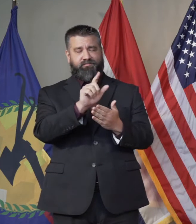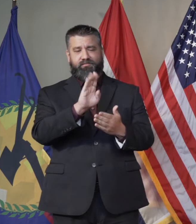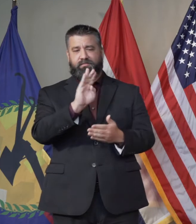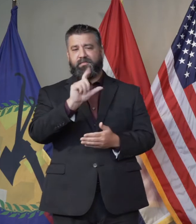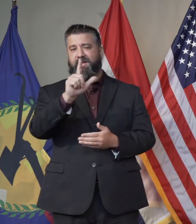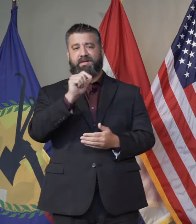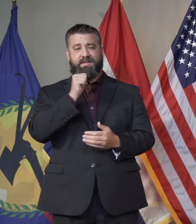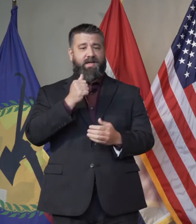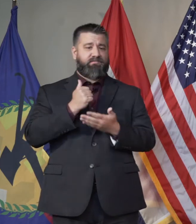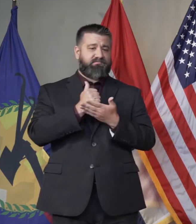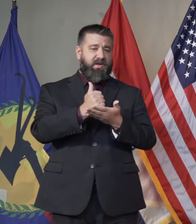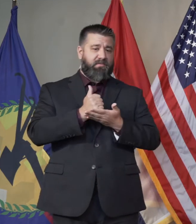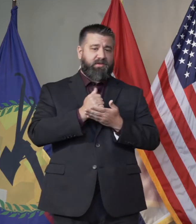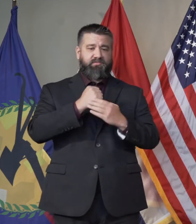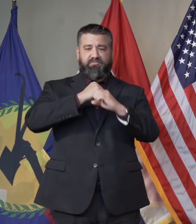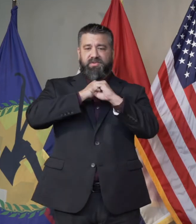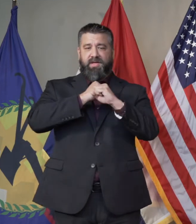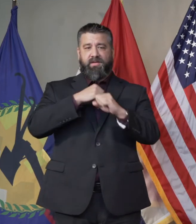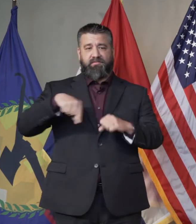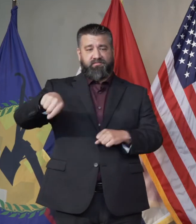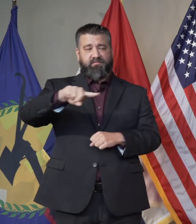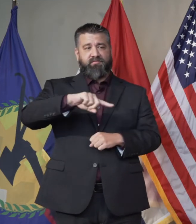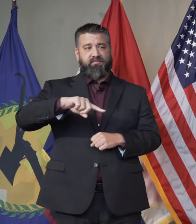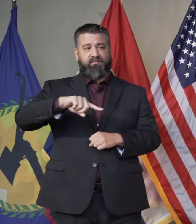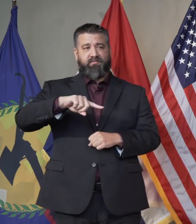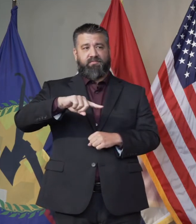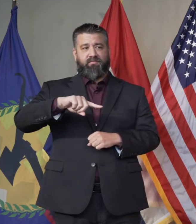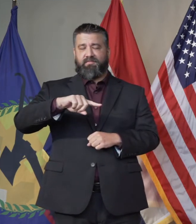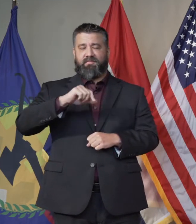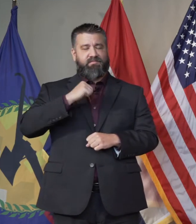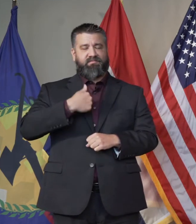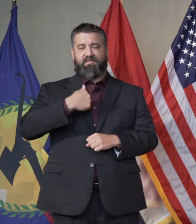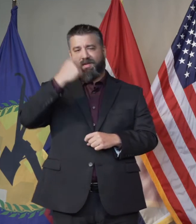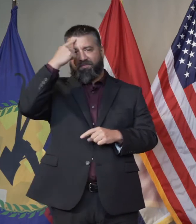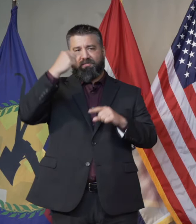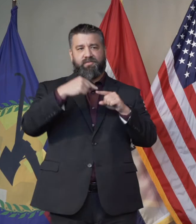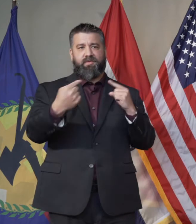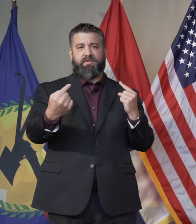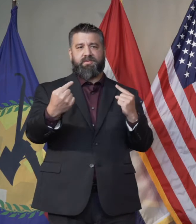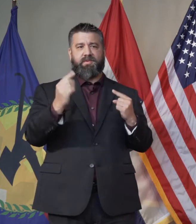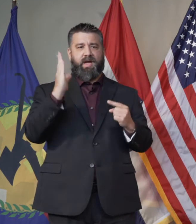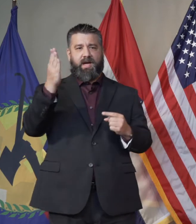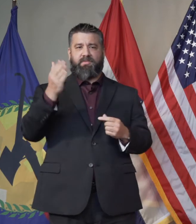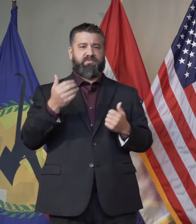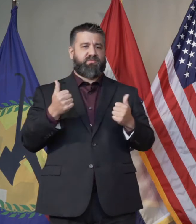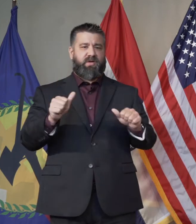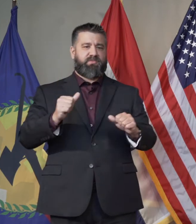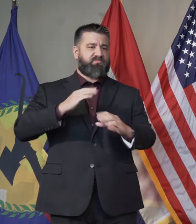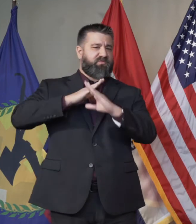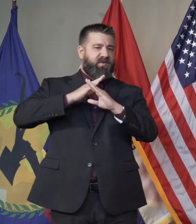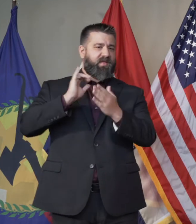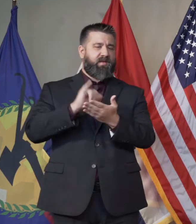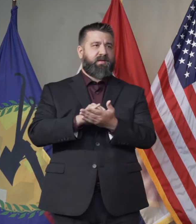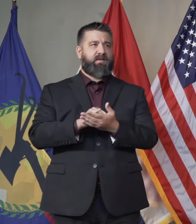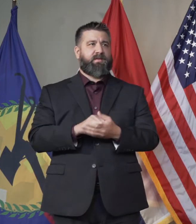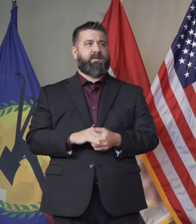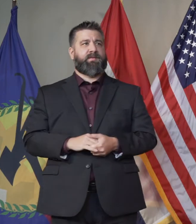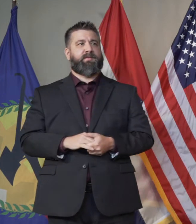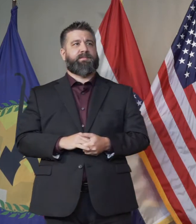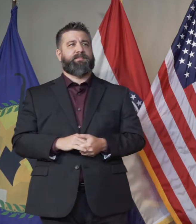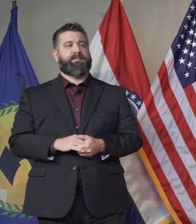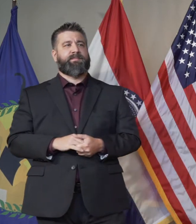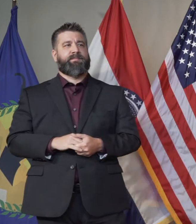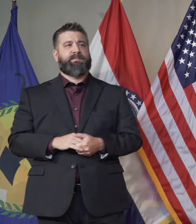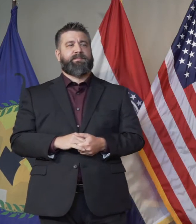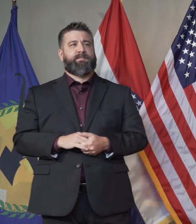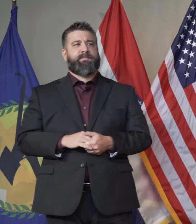I would be opposed to that. And I would exercise whatever authority that I have to prevent that from happening. The first two seem to be getting the most press, but